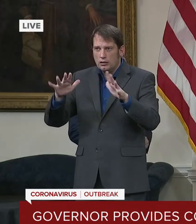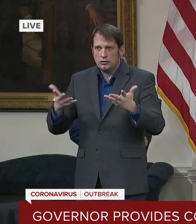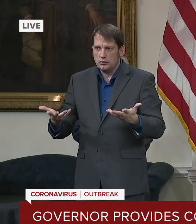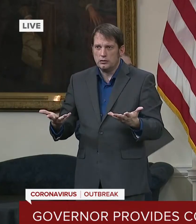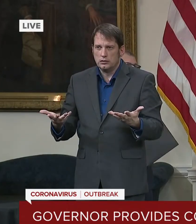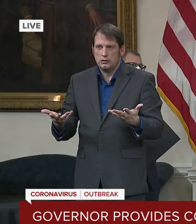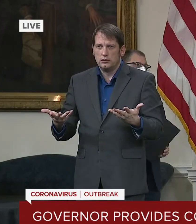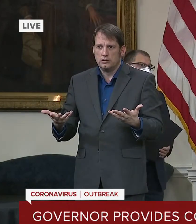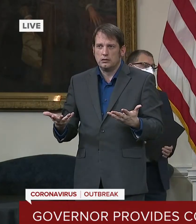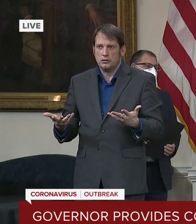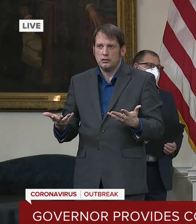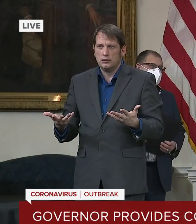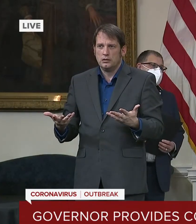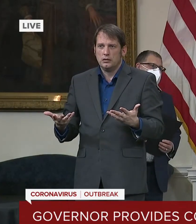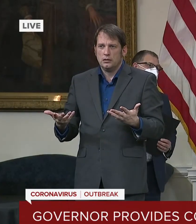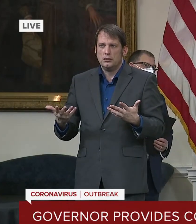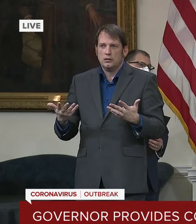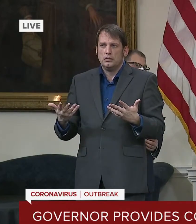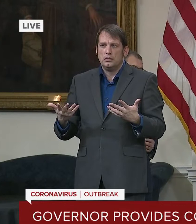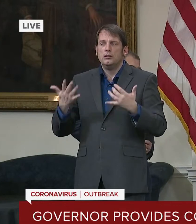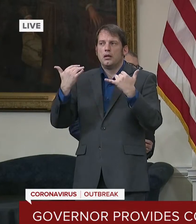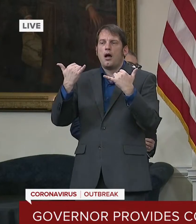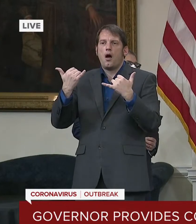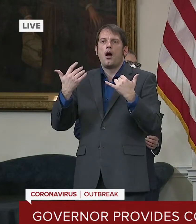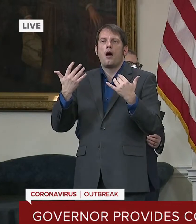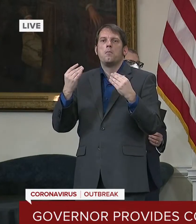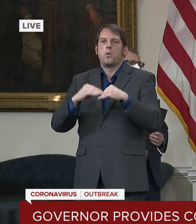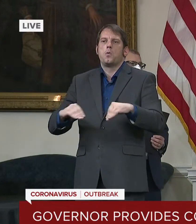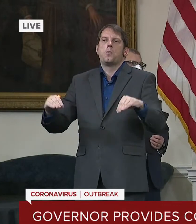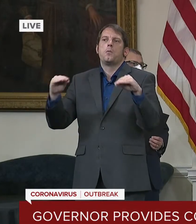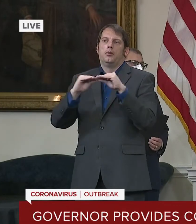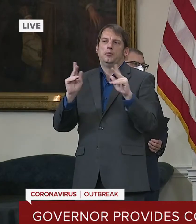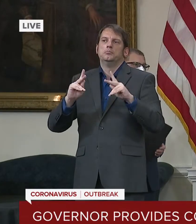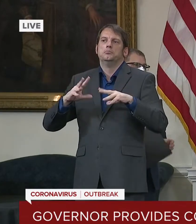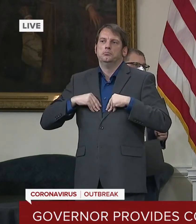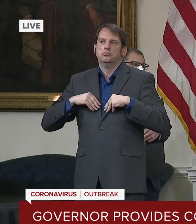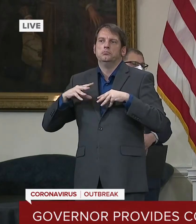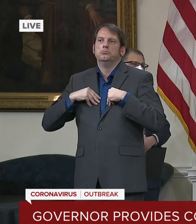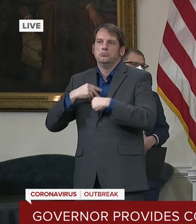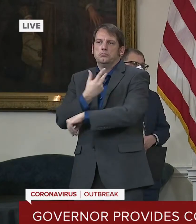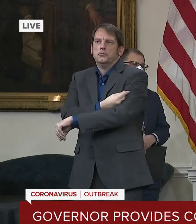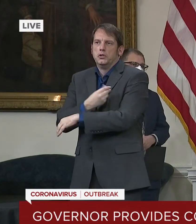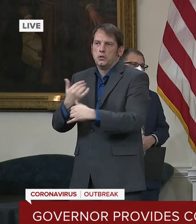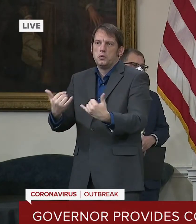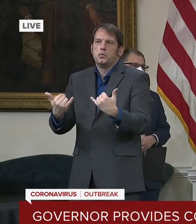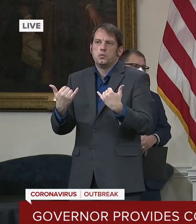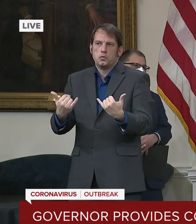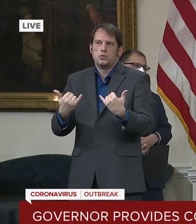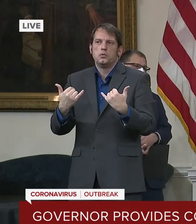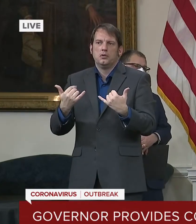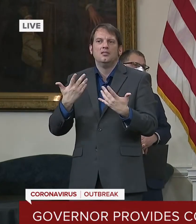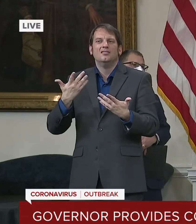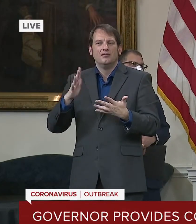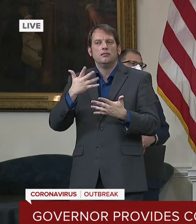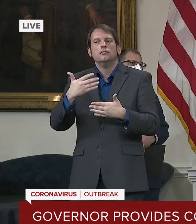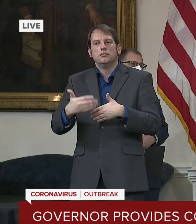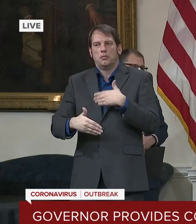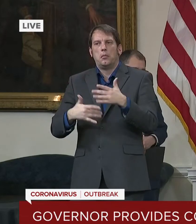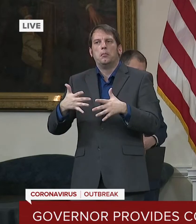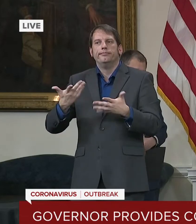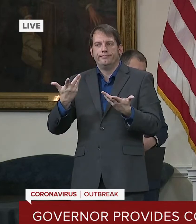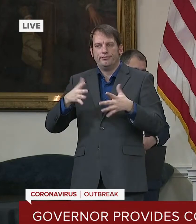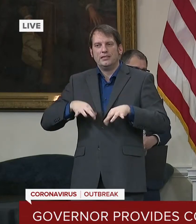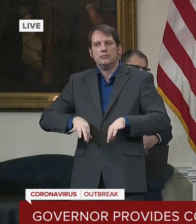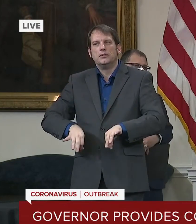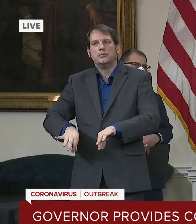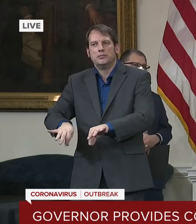still behind, the county health departments, but I think they're picking up the pace. And I think some people, because